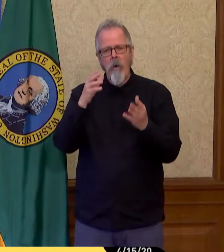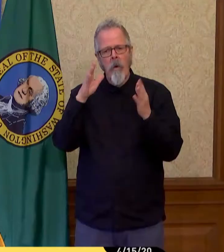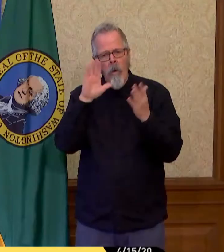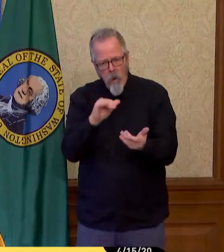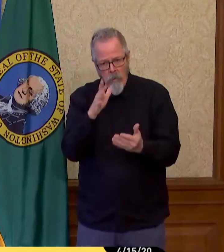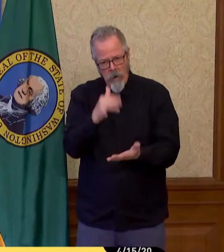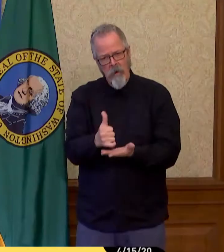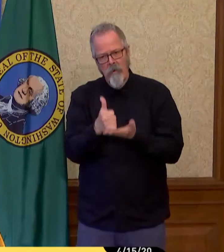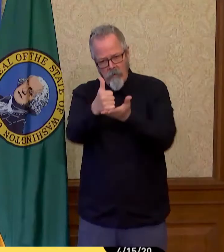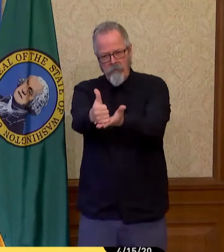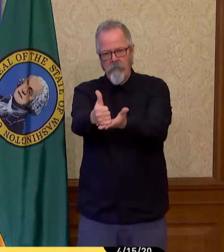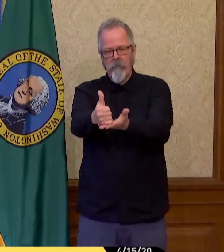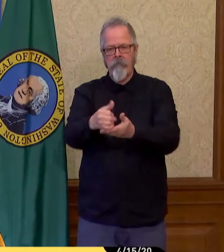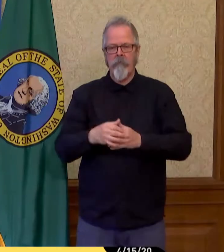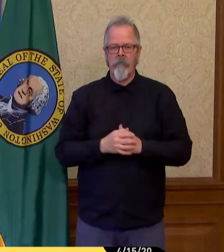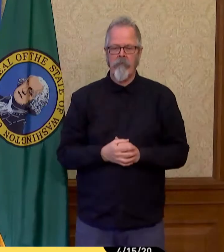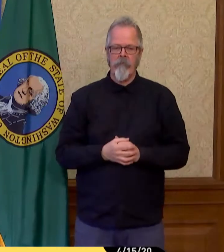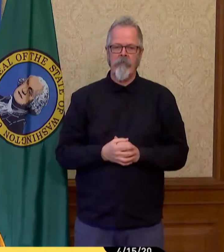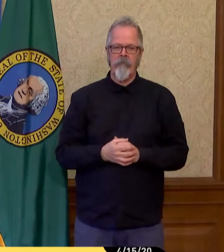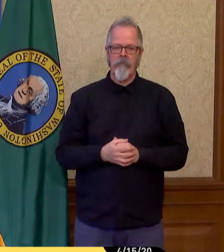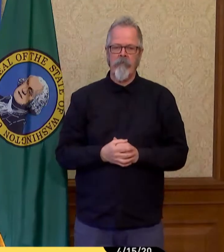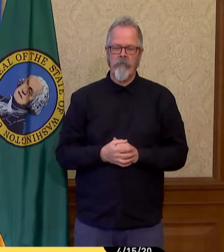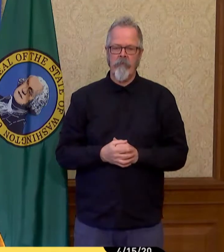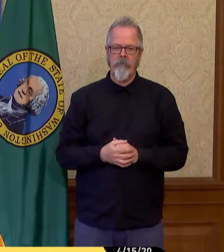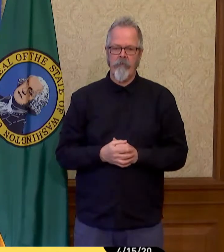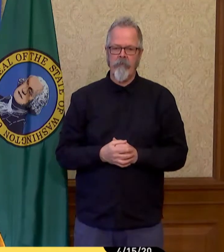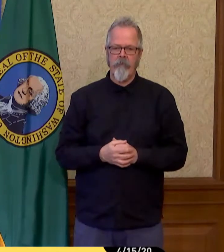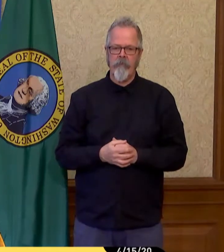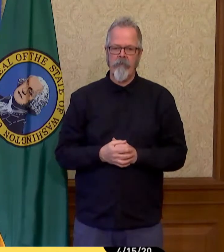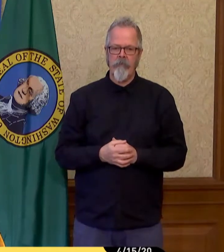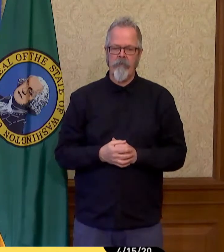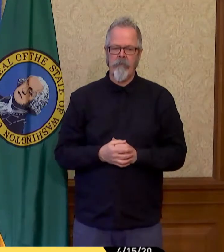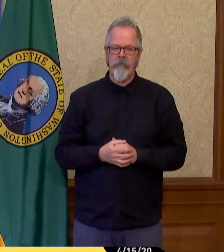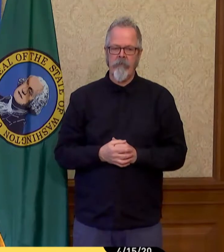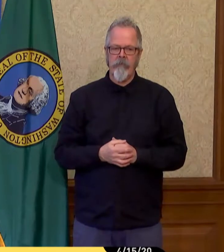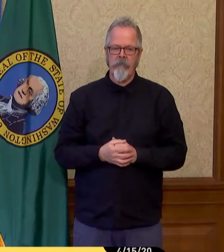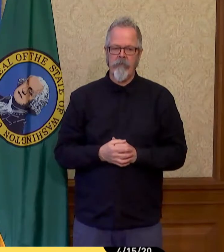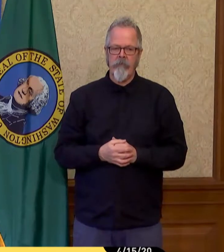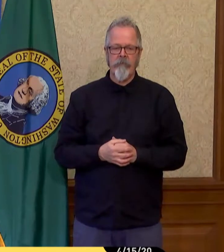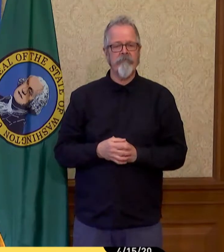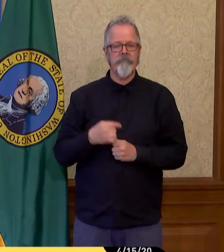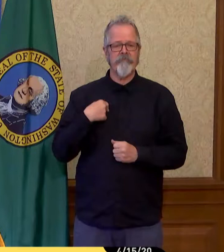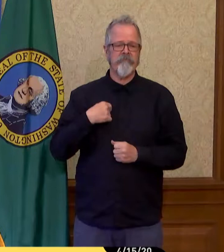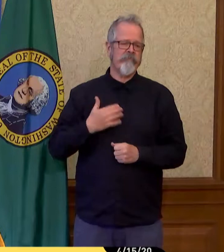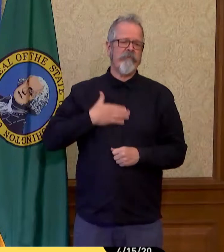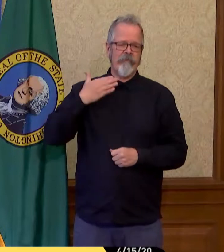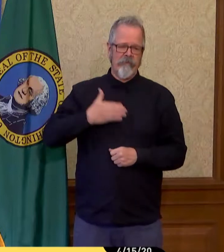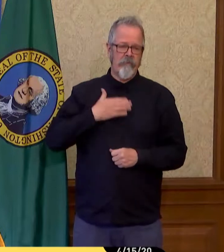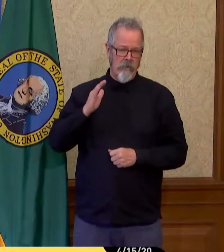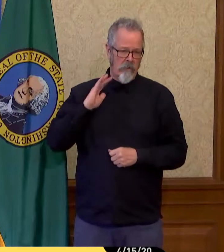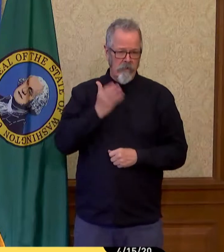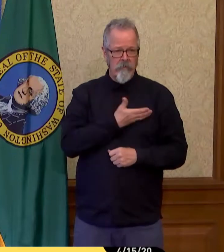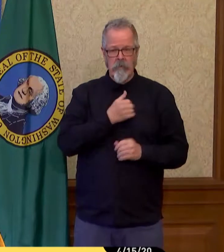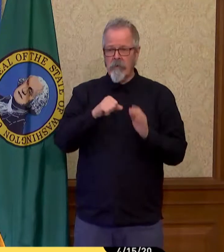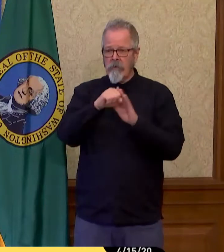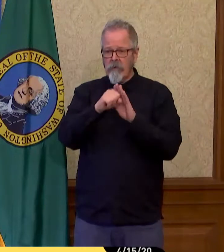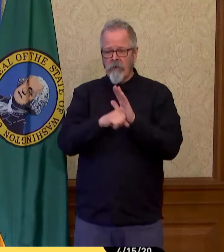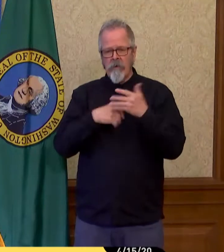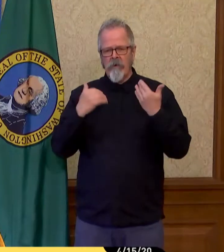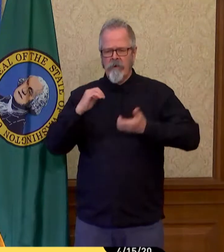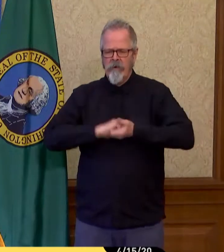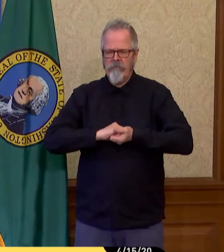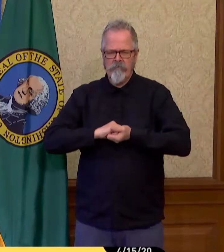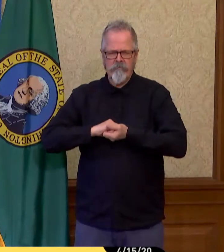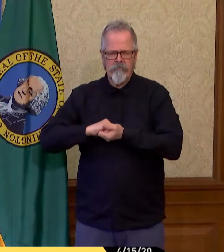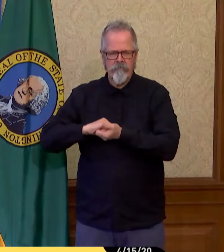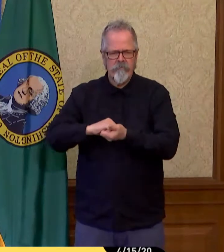couple notes. Number one, I'm glad that our state is still working together I'm glad that we're using our constitutional